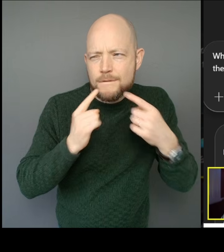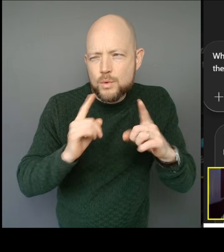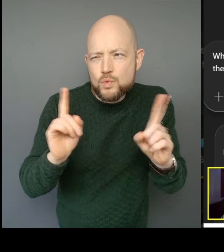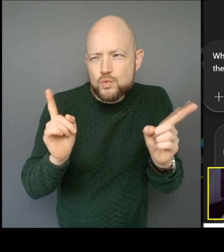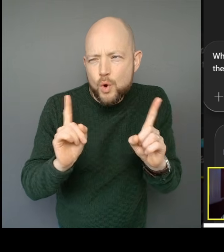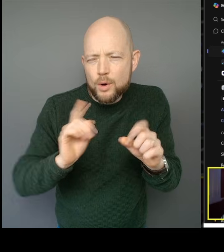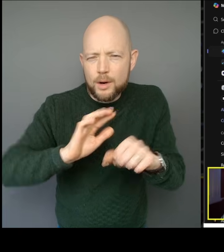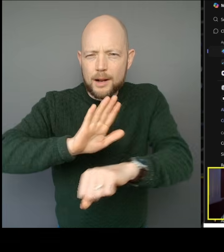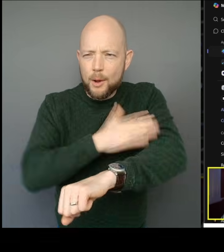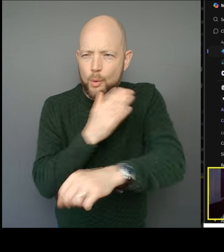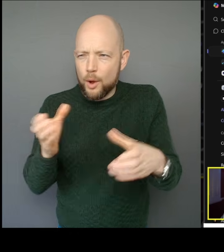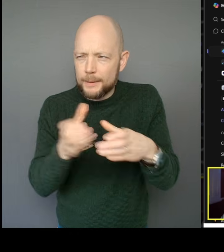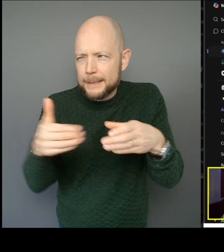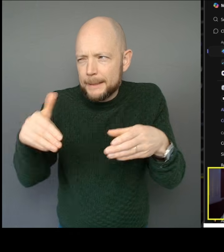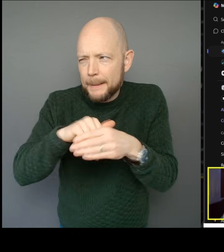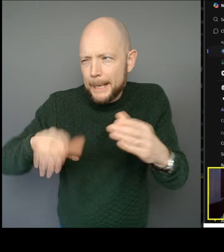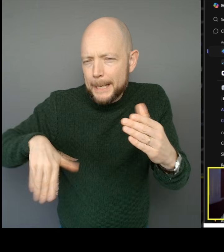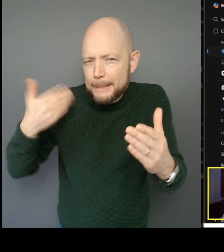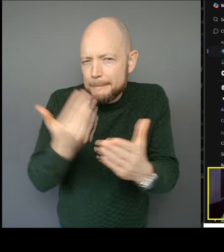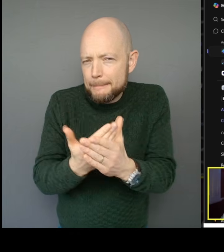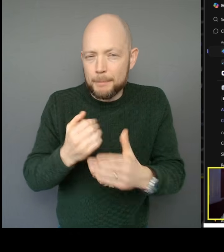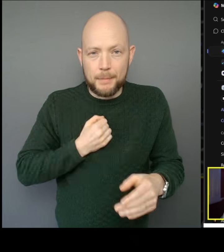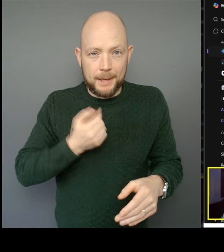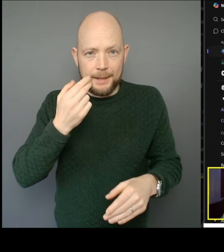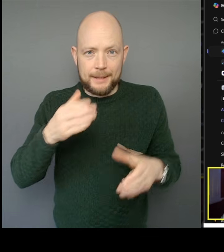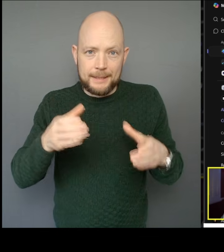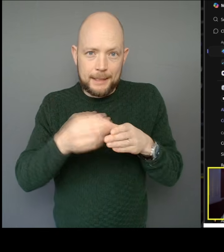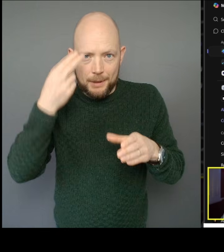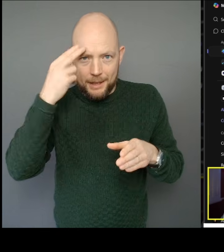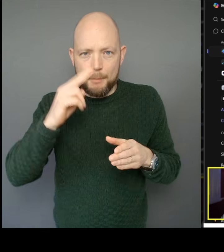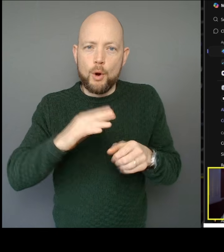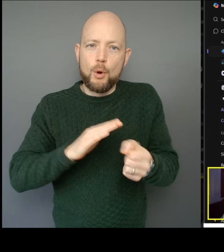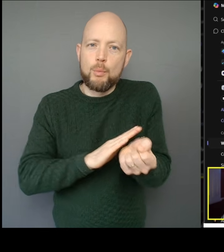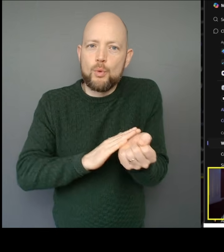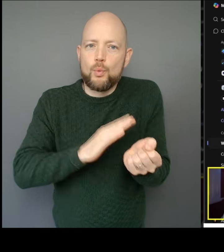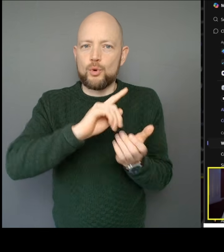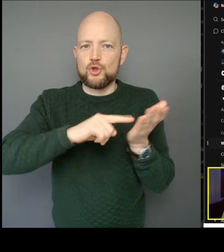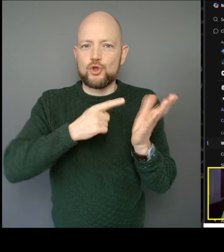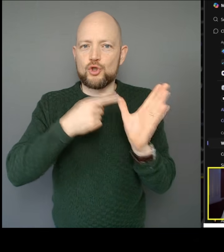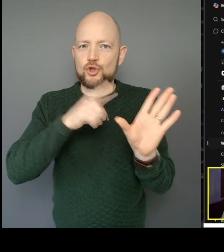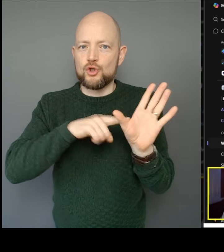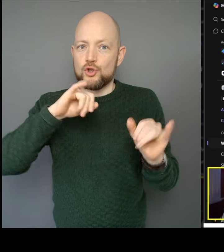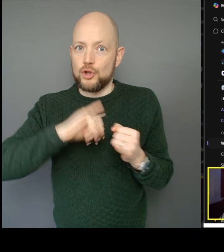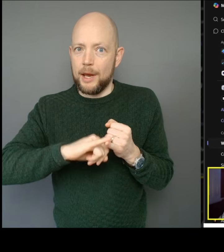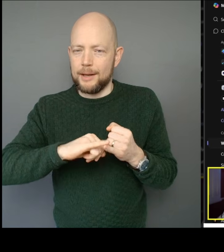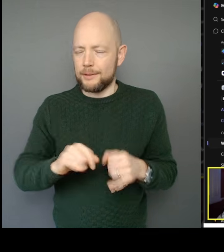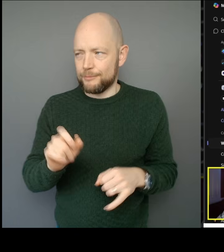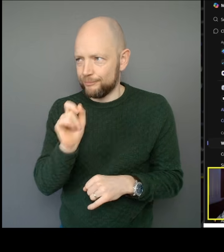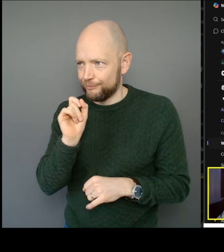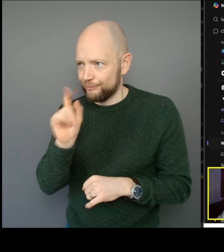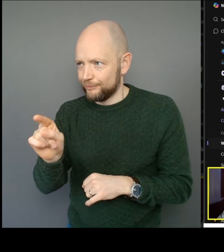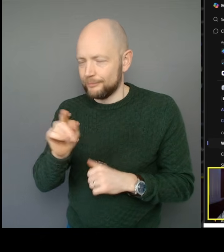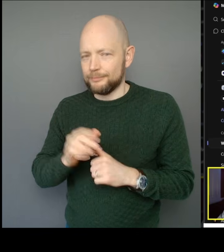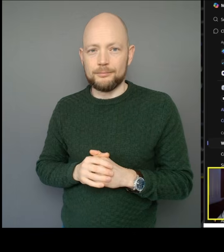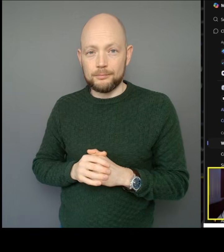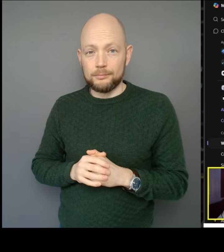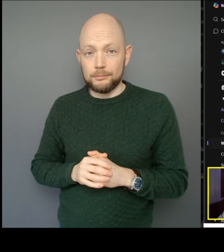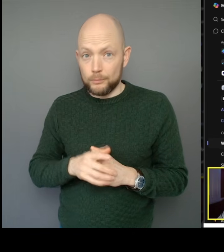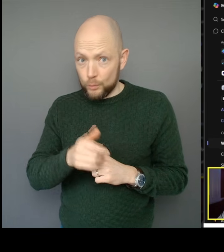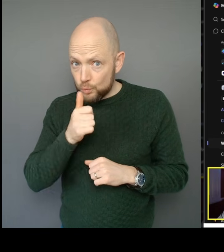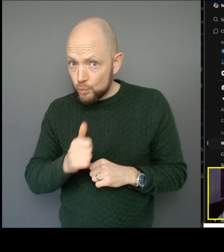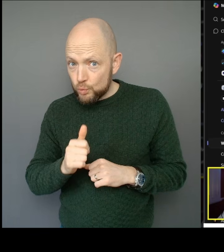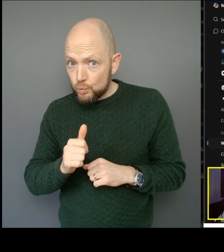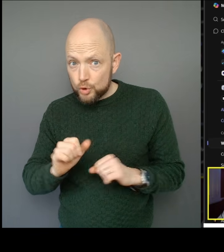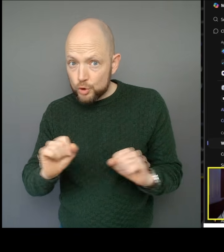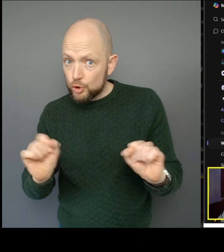they've been on the team? So let's go ahead and ask Researcher with Cloud on this question. And so for those of you who haven't used Researcher before,